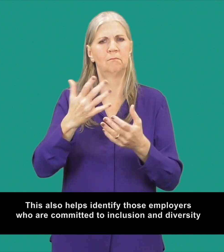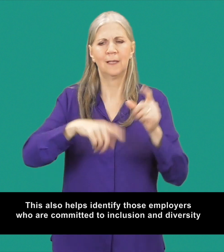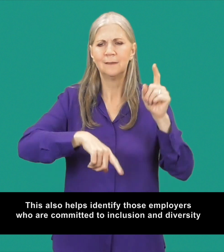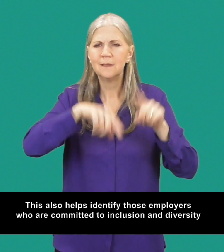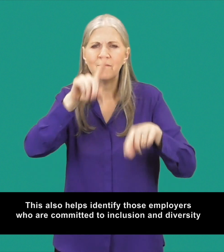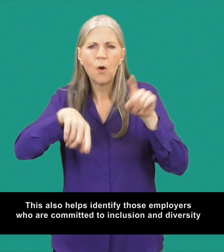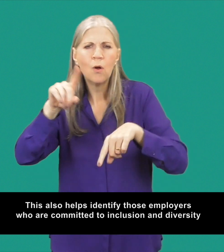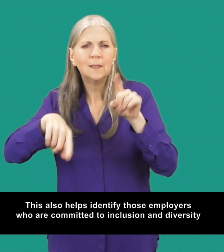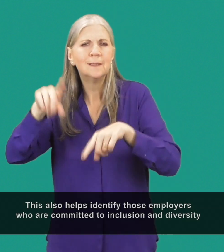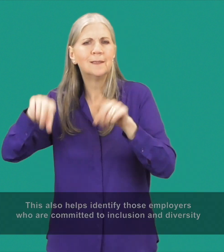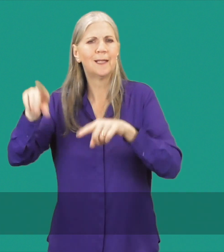workplace.